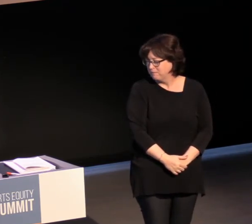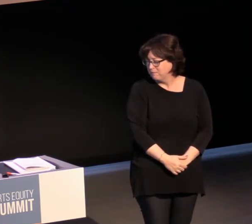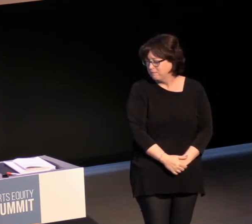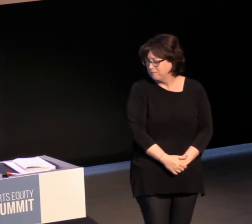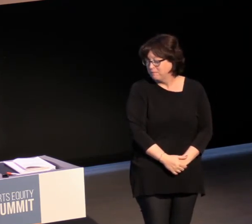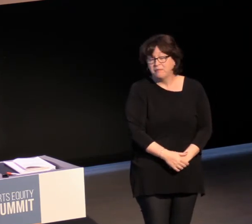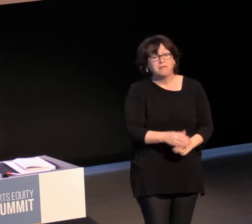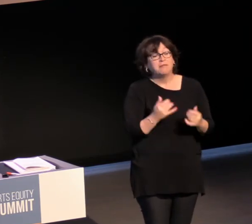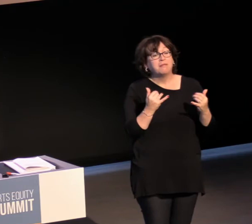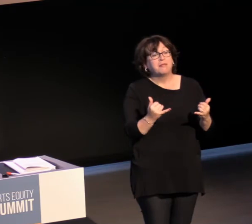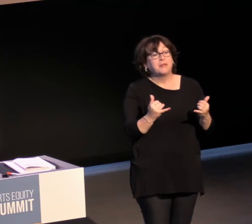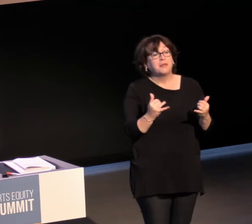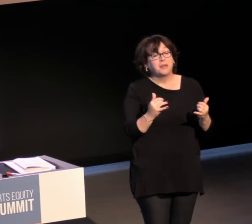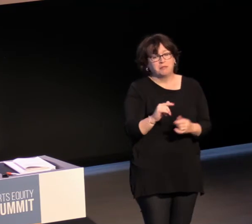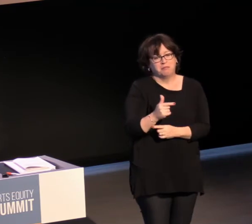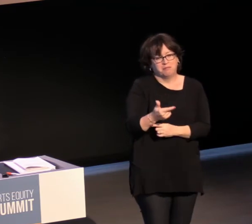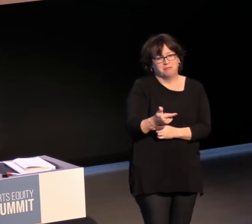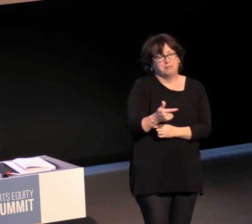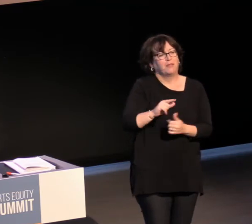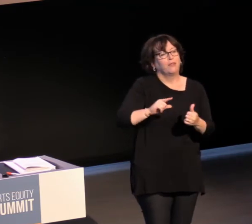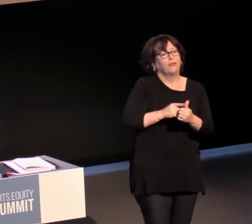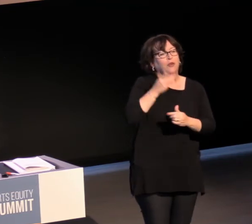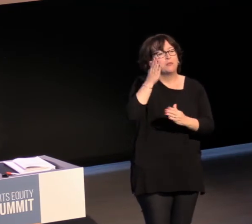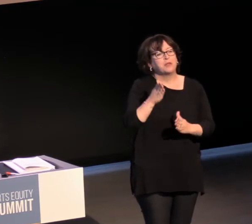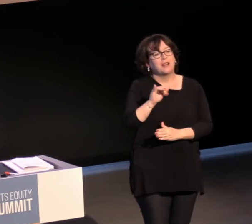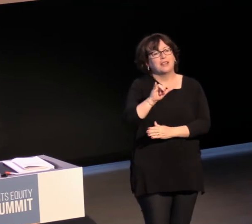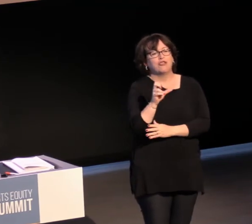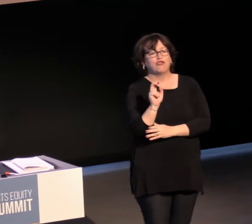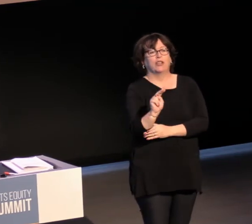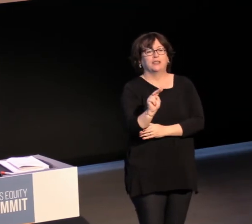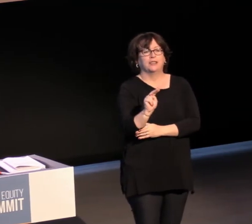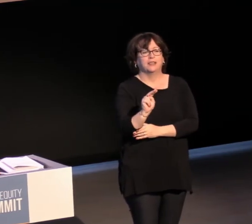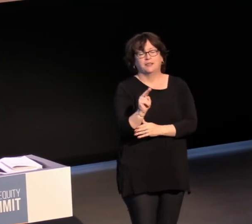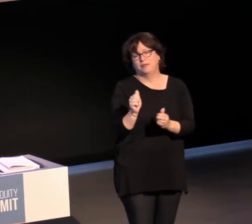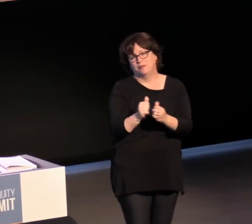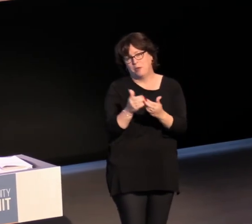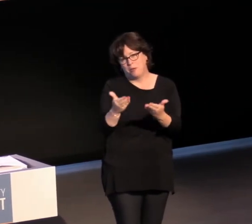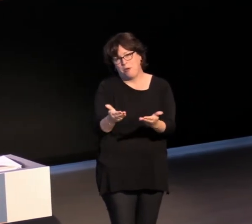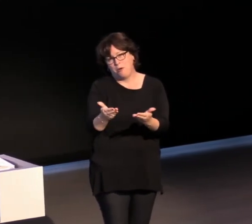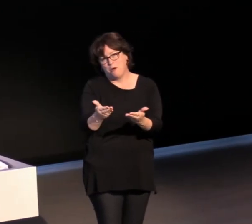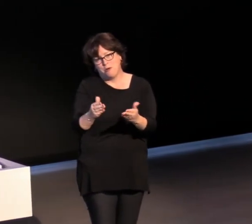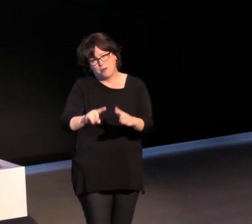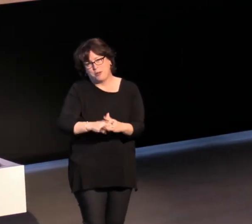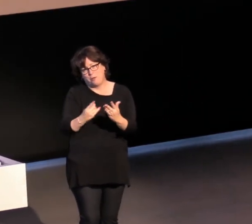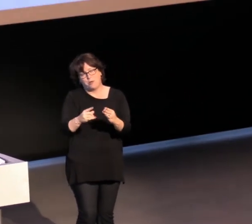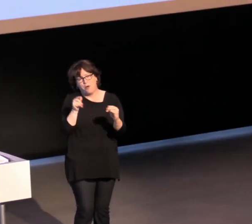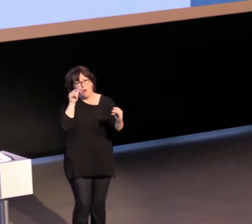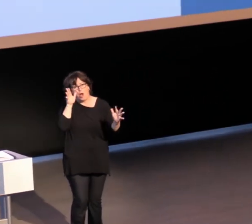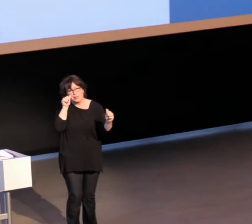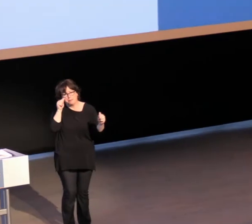And with that, I hand it over to Jason for lighting up the summit with your awesomeness.